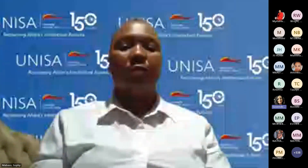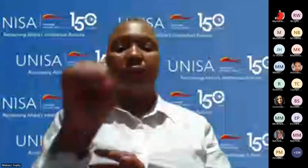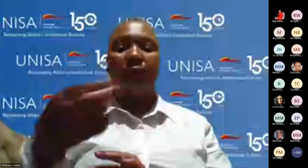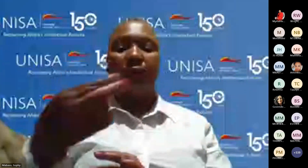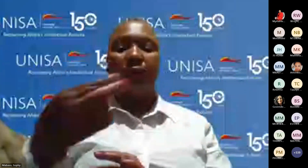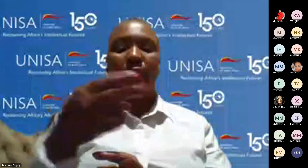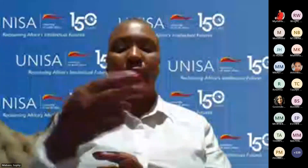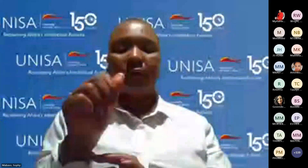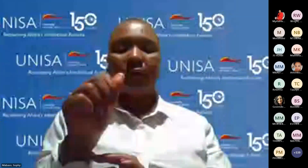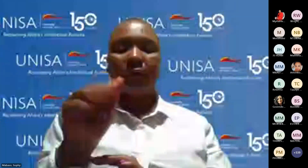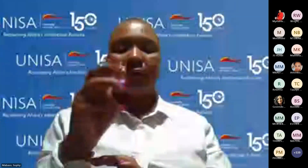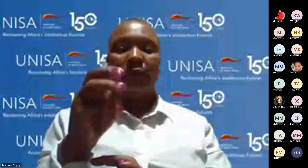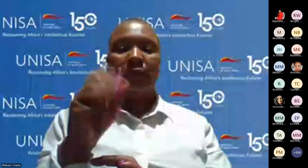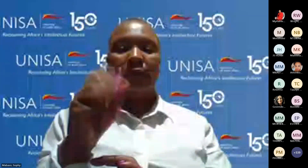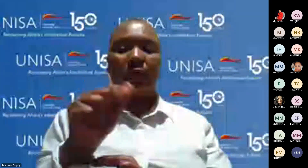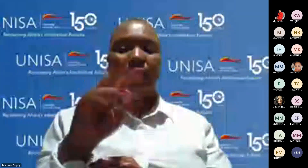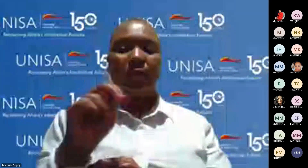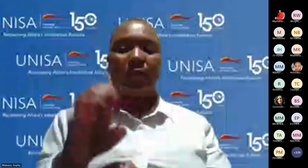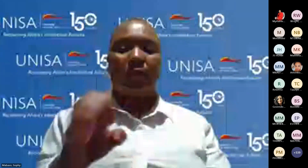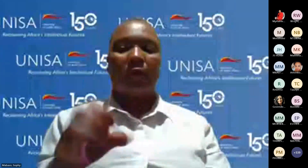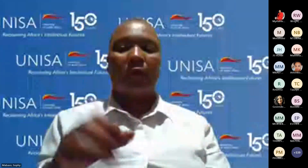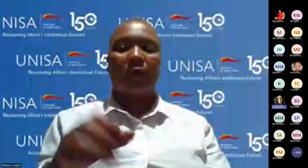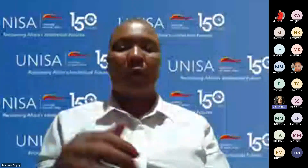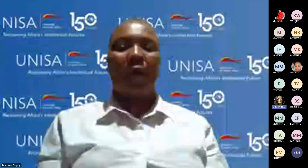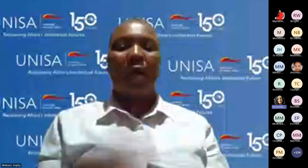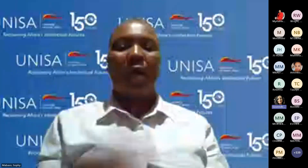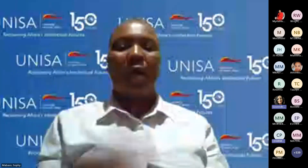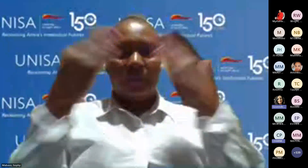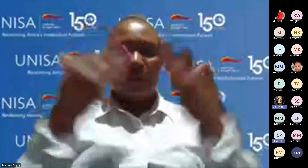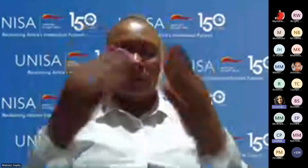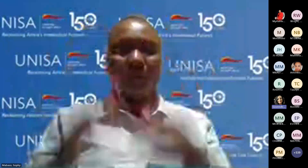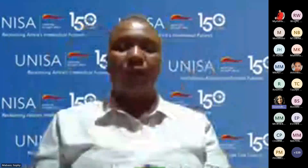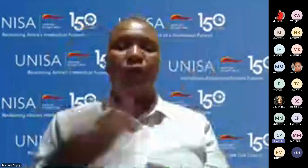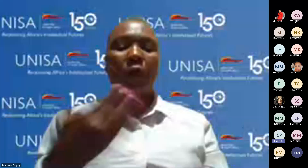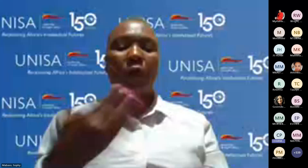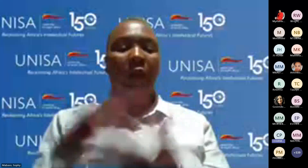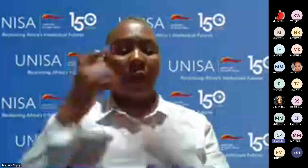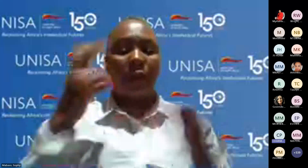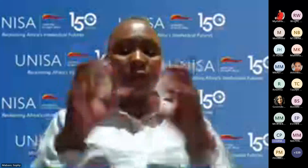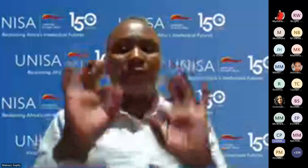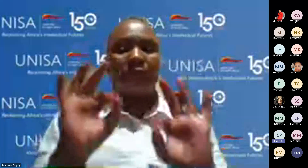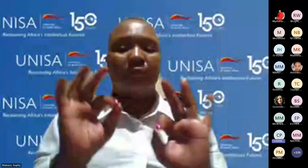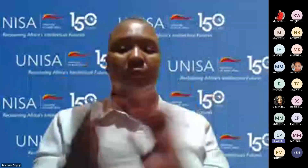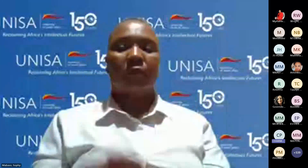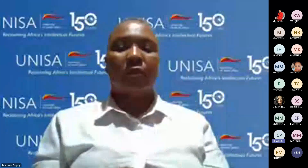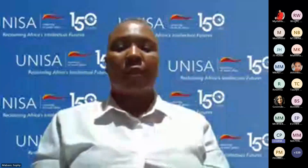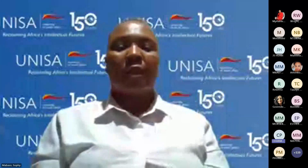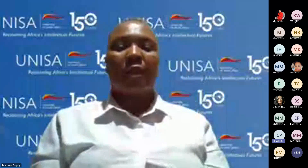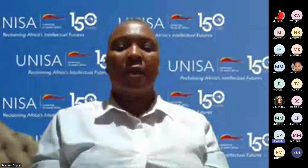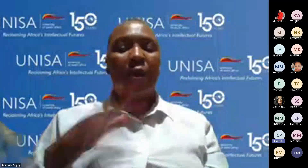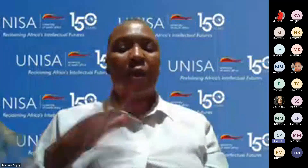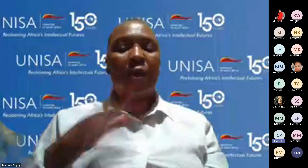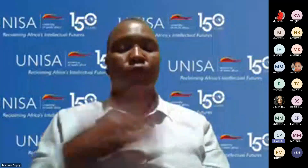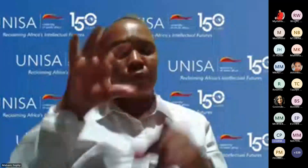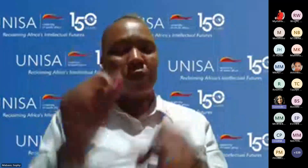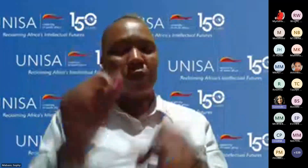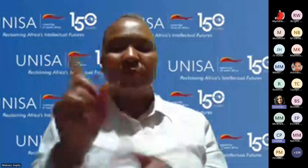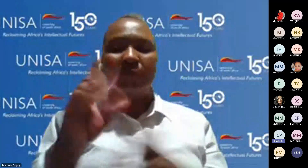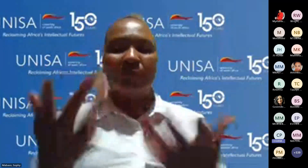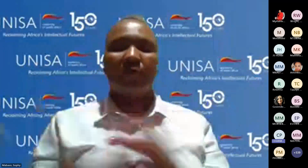you. Hello, Professor. Can you hear me? Yes, we can hear you. Professor, I wanted to find